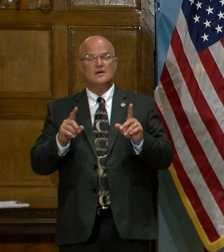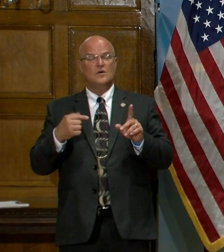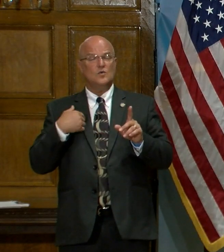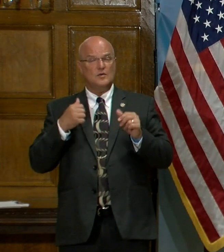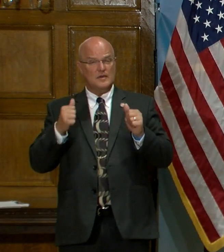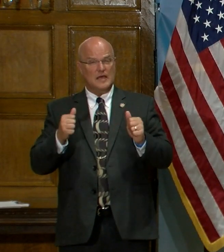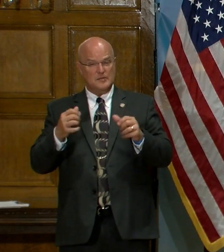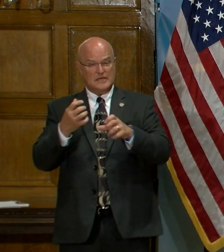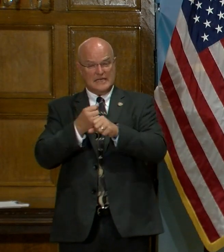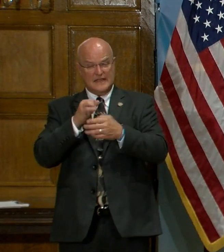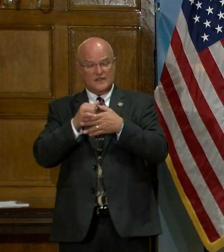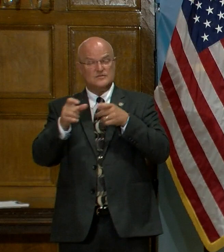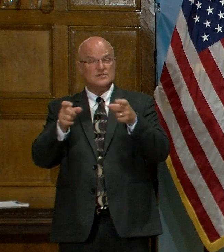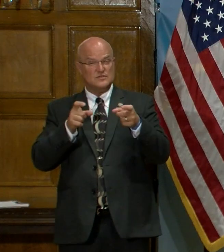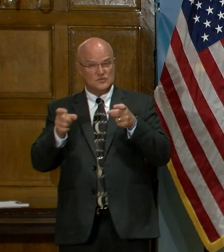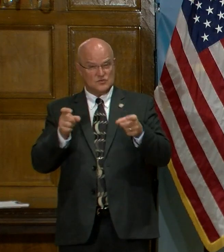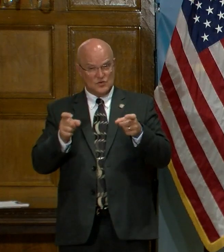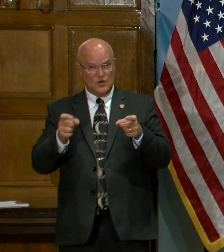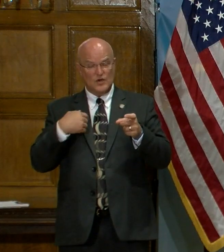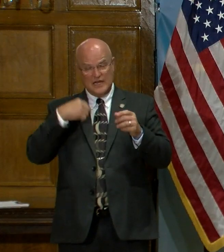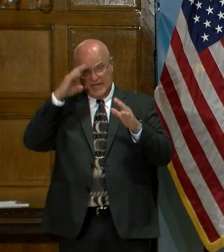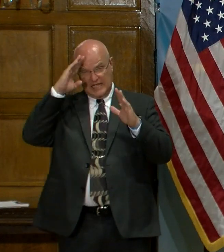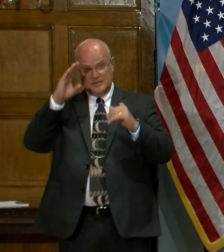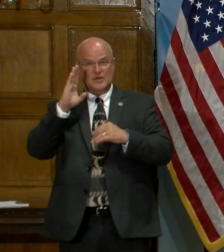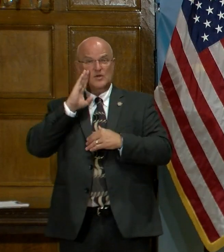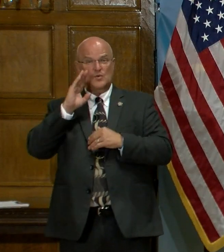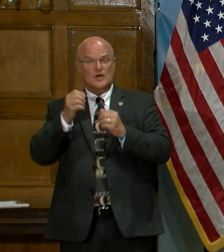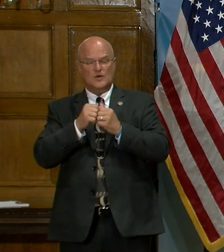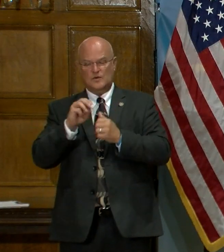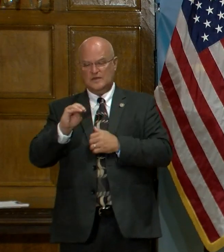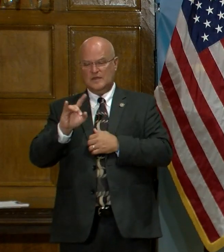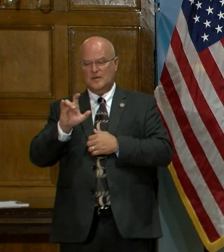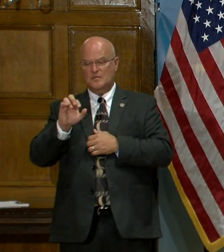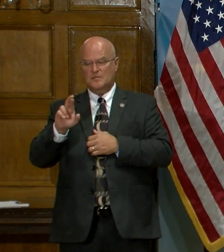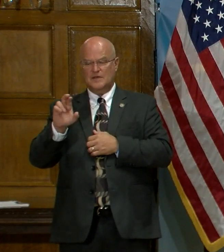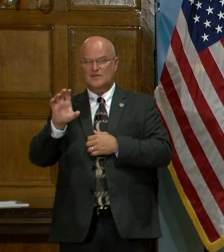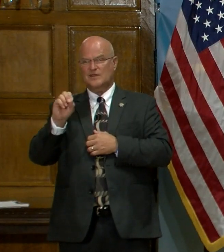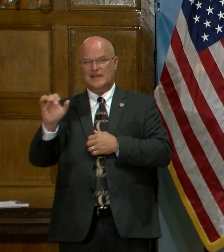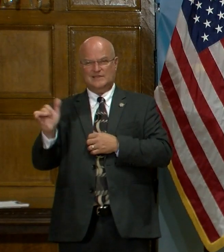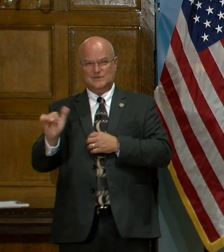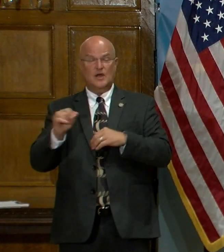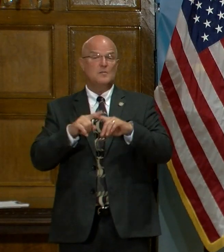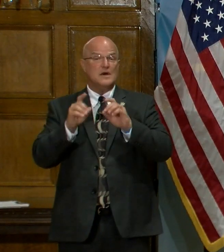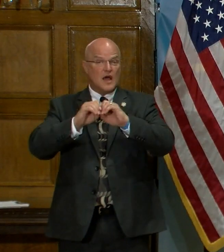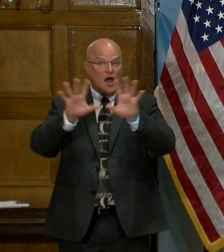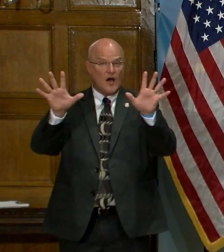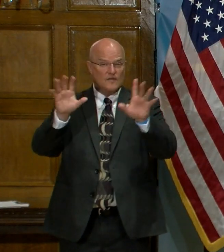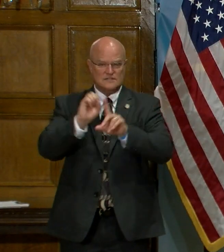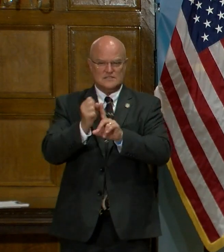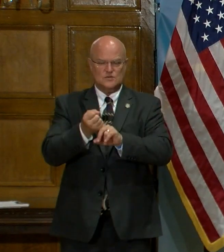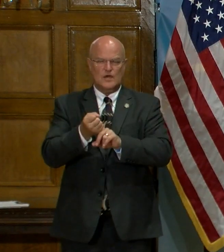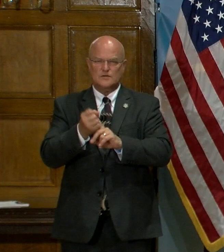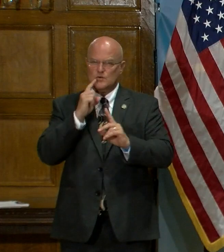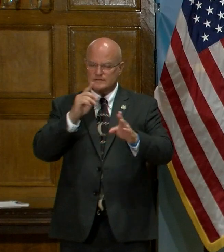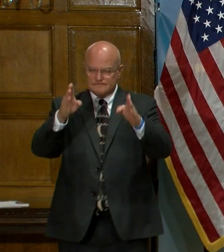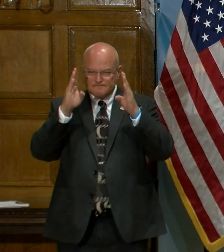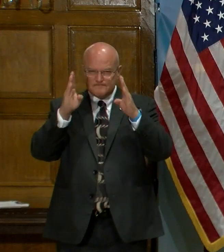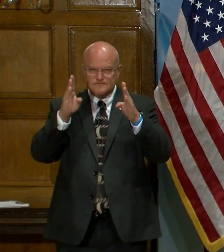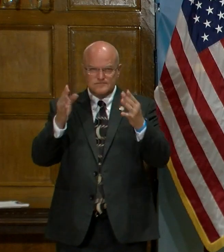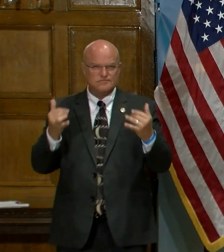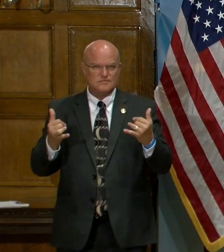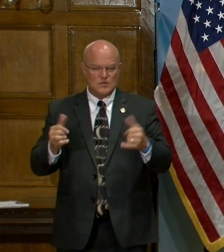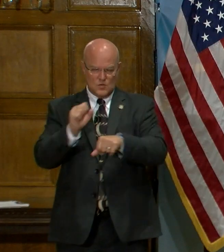We've been able to get those under control, and I expect we will with Miller County as well. But obviously, it's a situation that we're paying a lot of attention